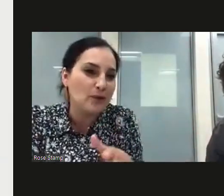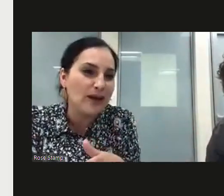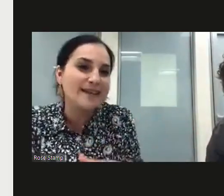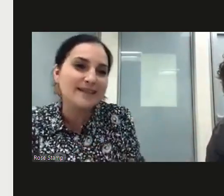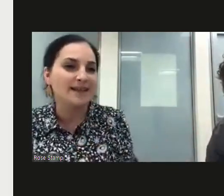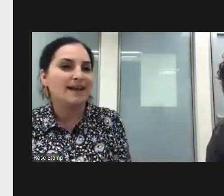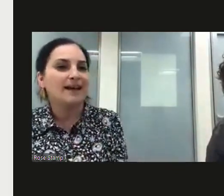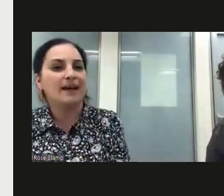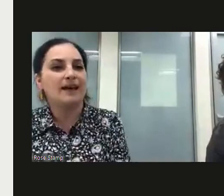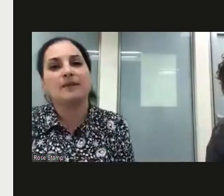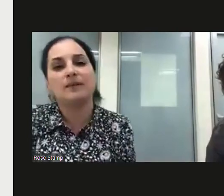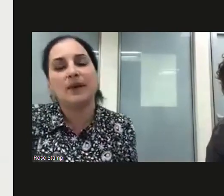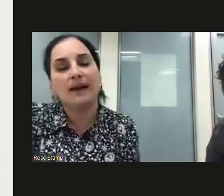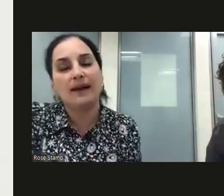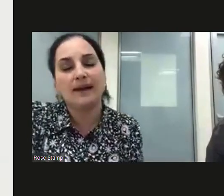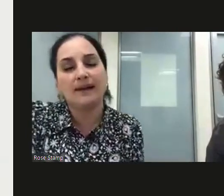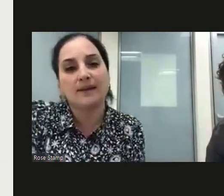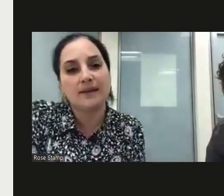progress or progress,